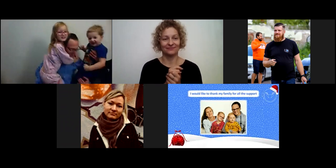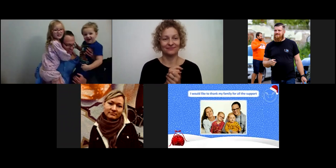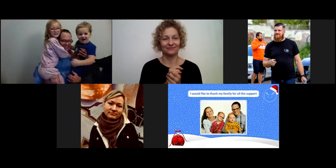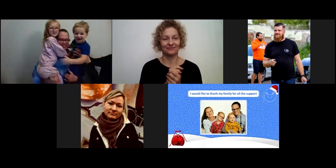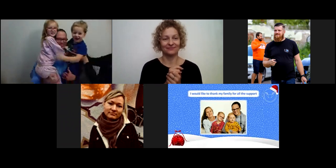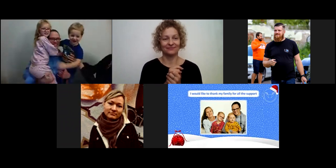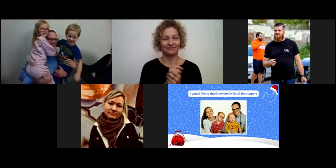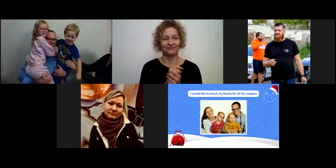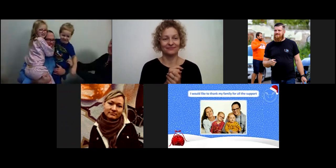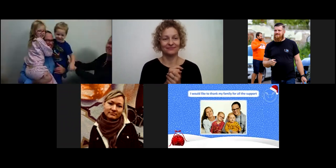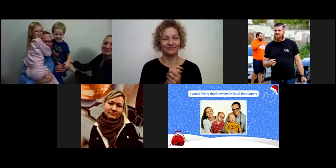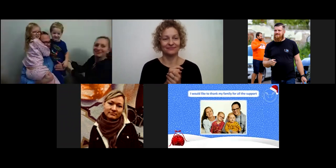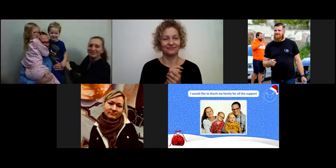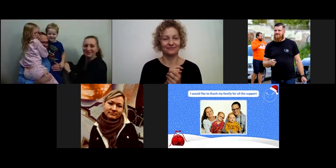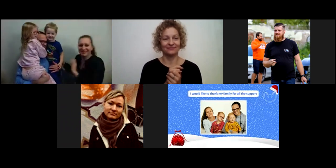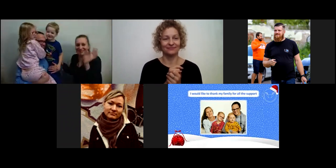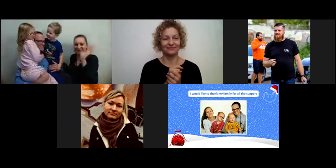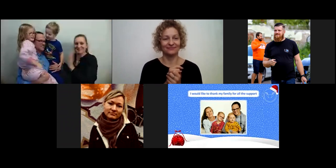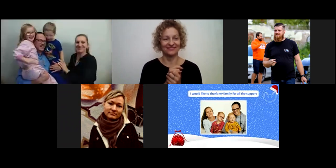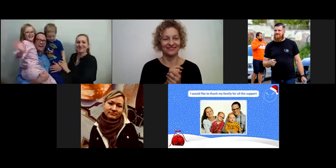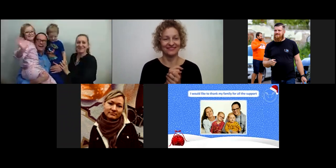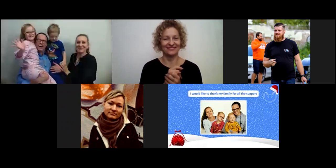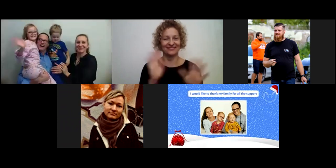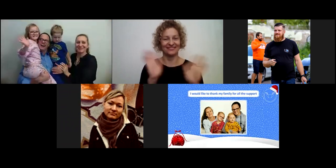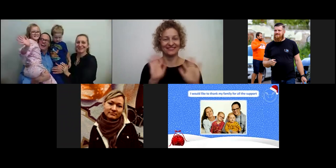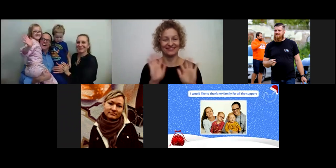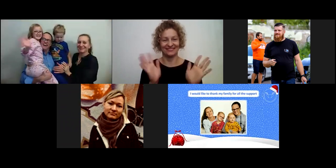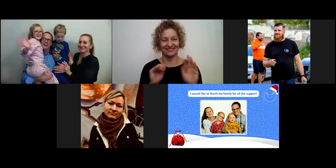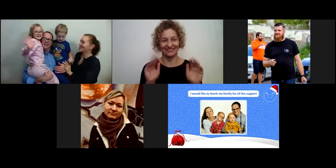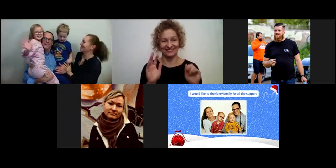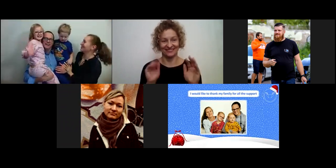Come, jump into my arms.